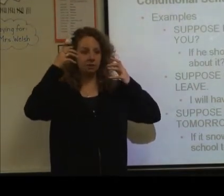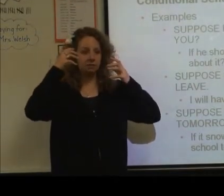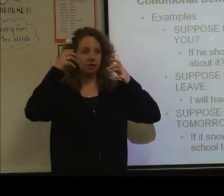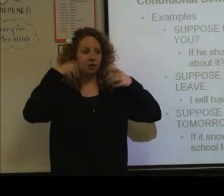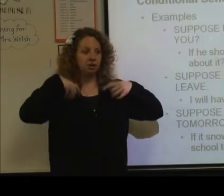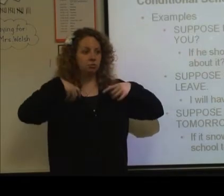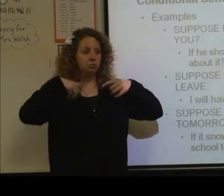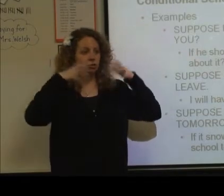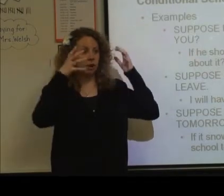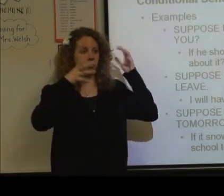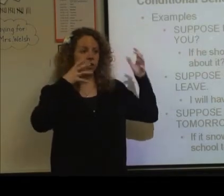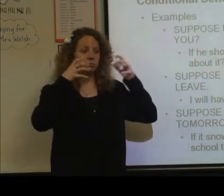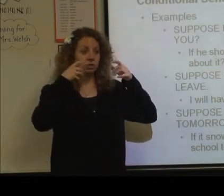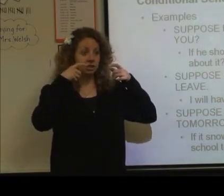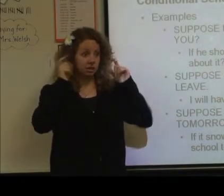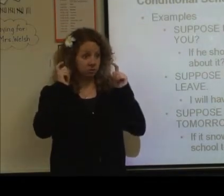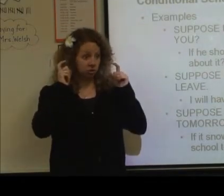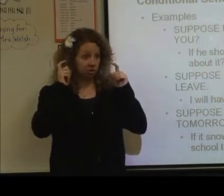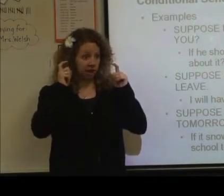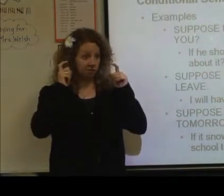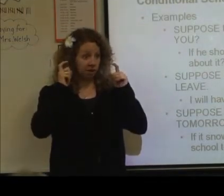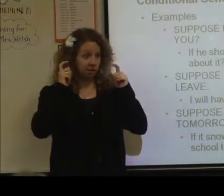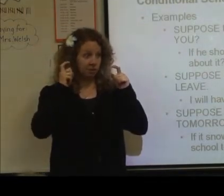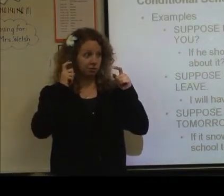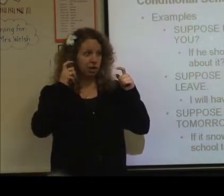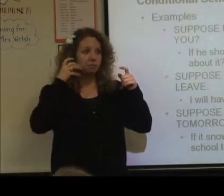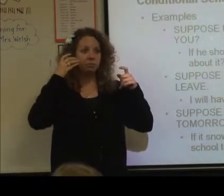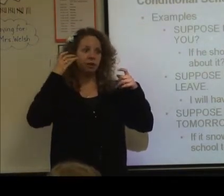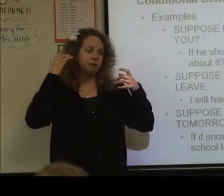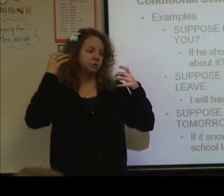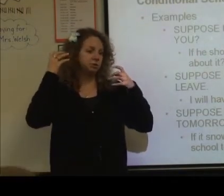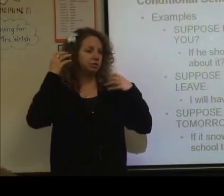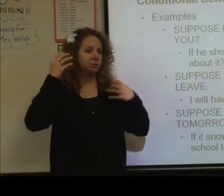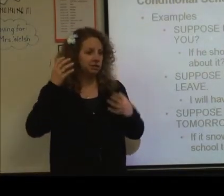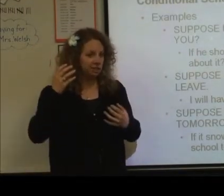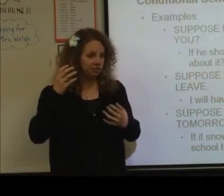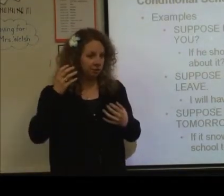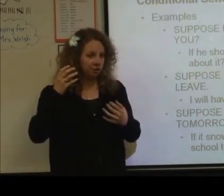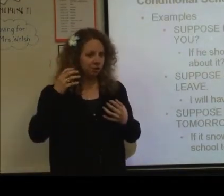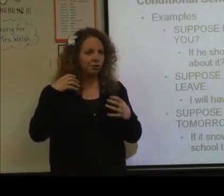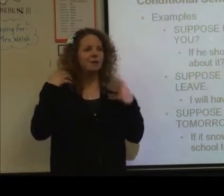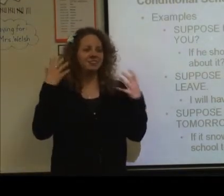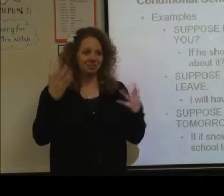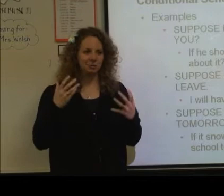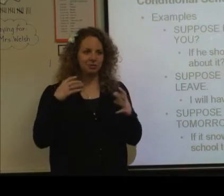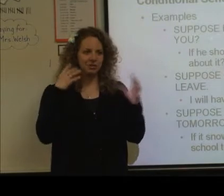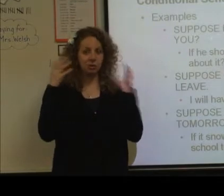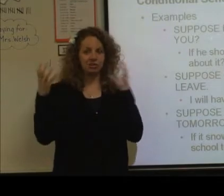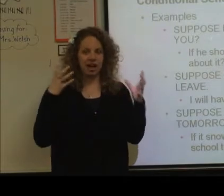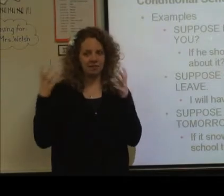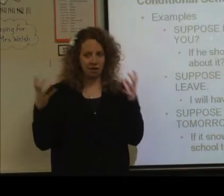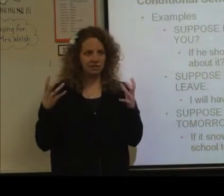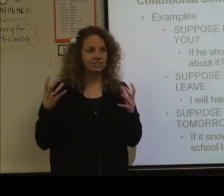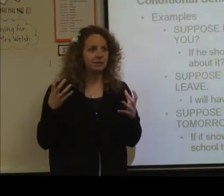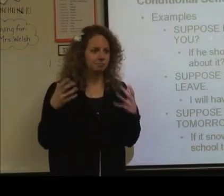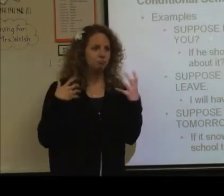same, no matter what I'm doing, then I'm still going to have my eyebrows up. I'm still going to be leaning forward a little bit, so I'm still going to have all the same